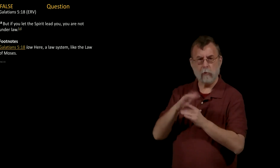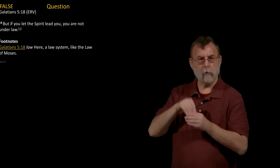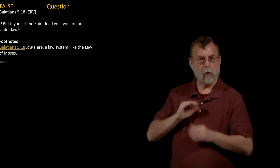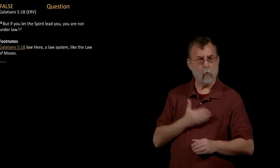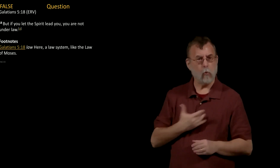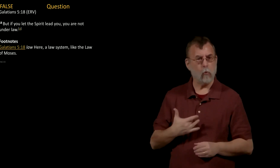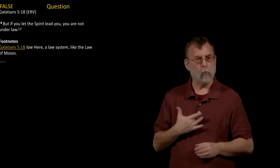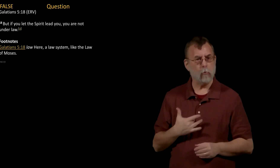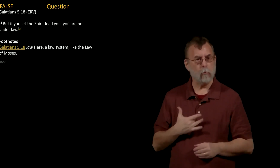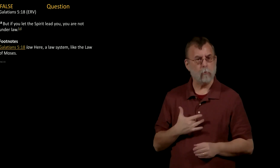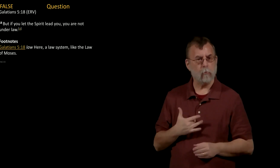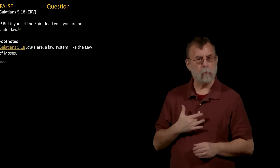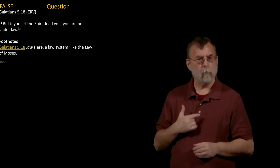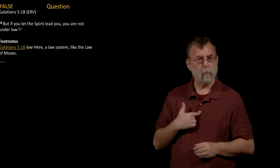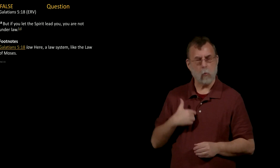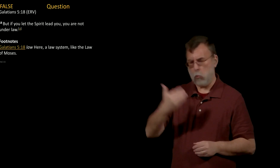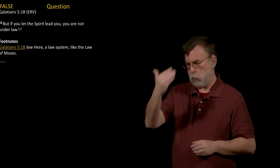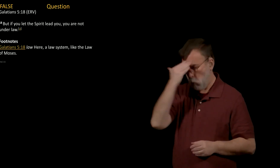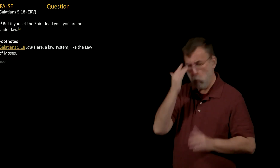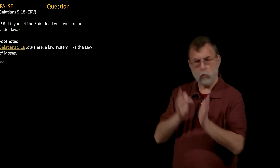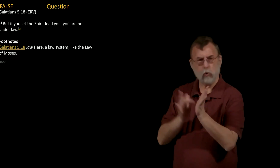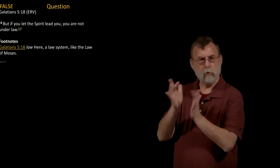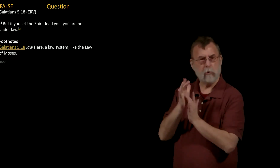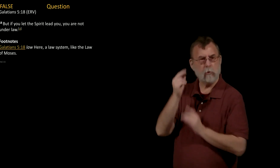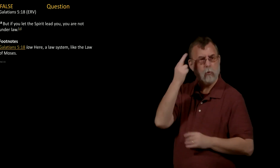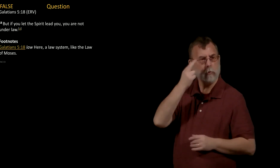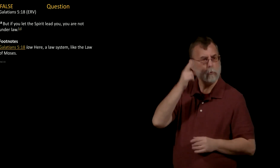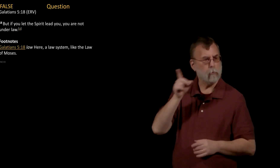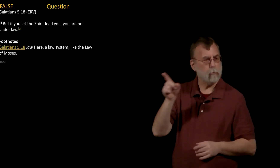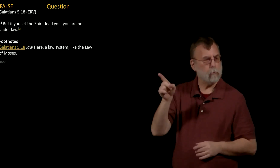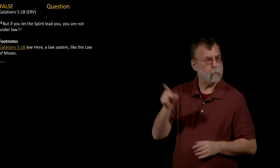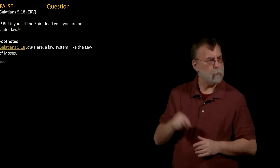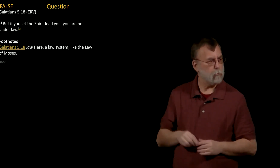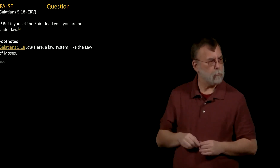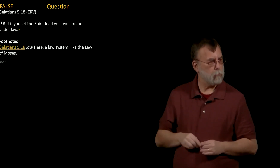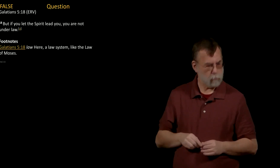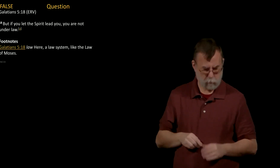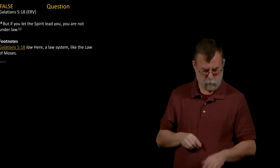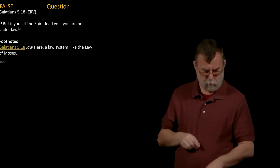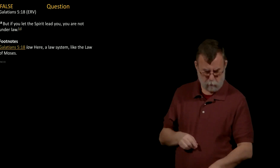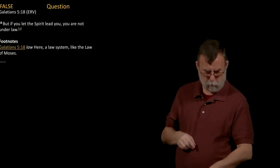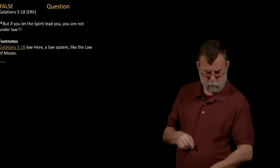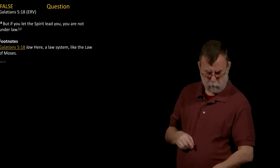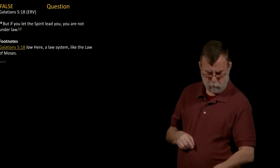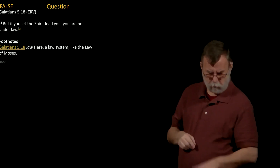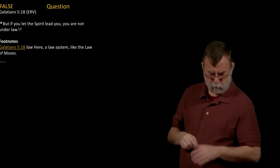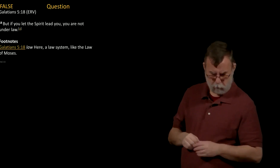have accepted Jesus in our hearts. We know Jesus' reason behind things.